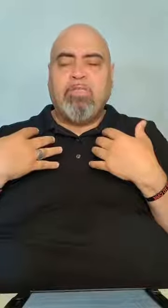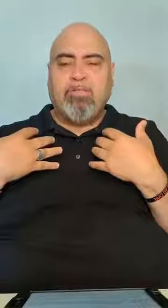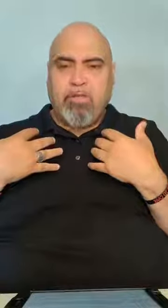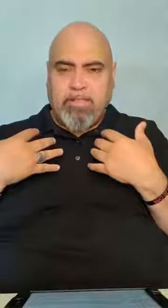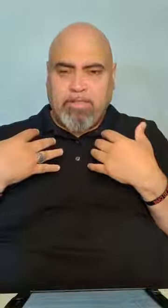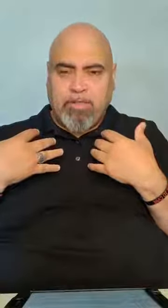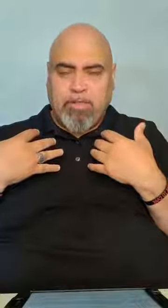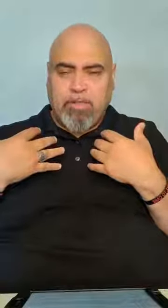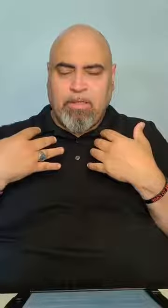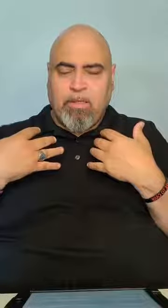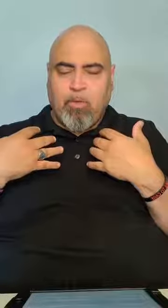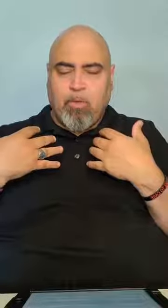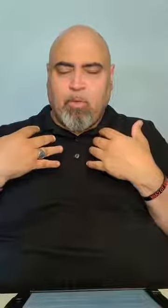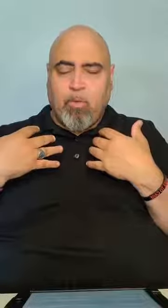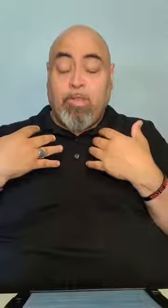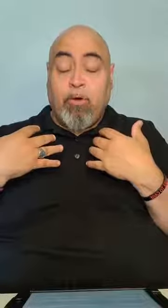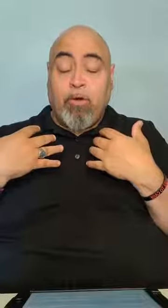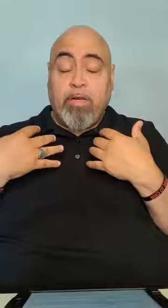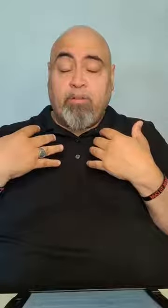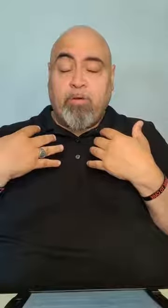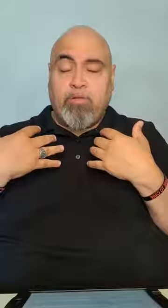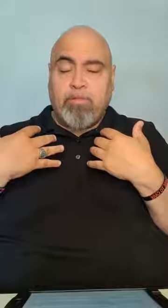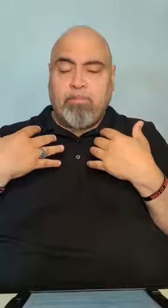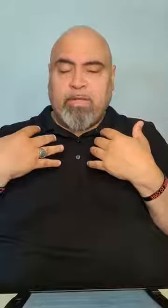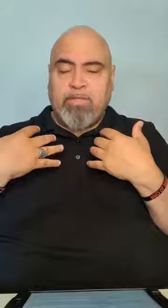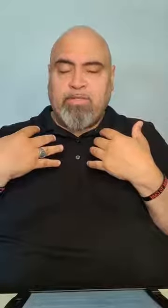the fullest without hurting person, place,